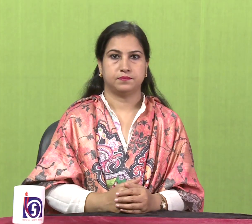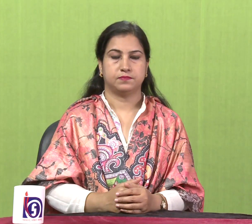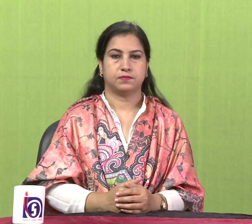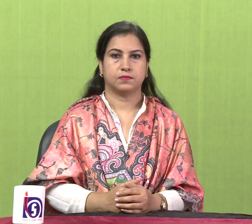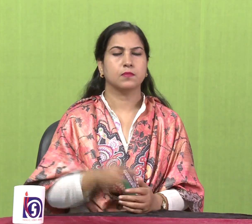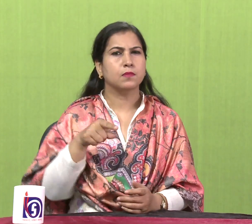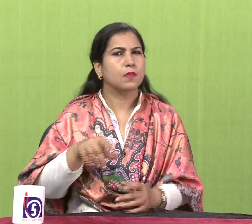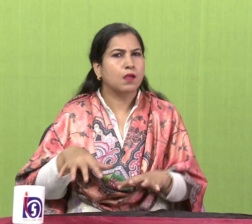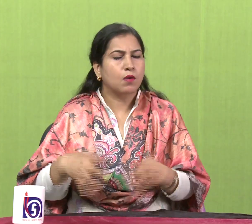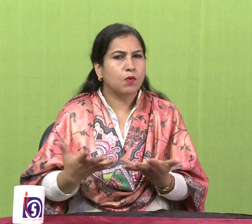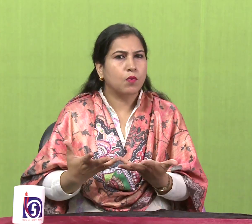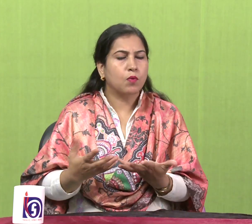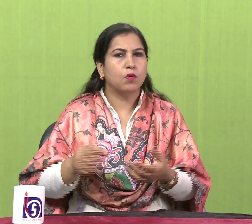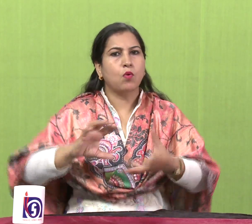It leads to environmental